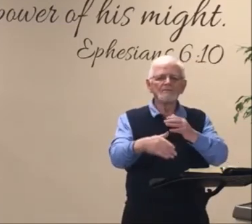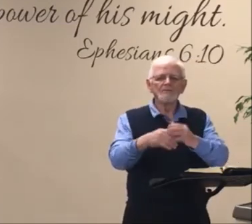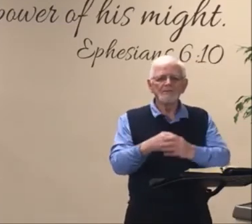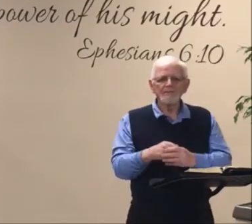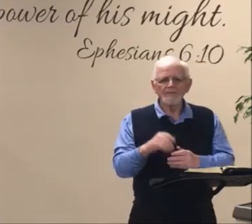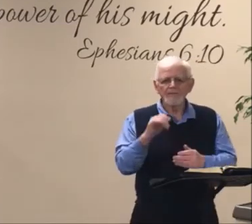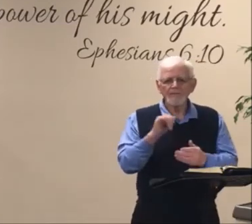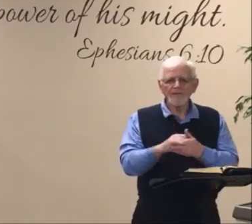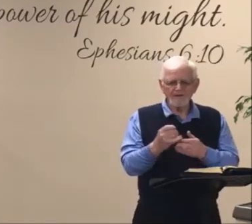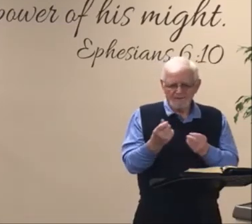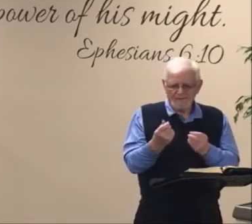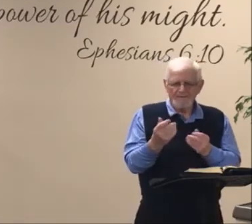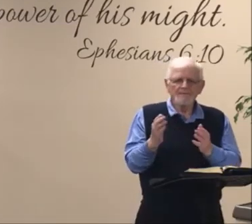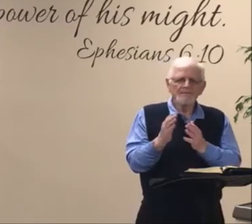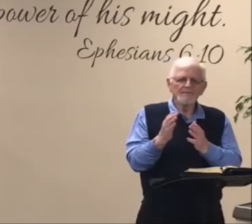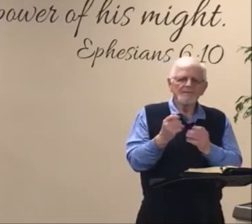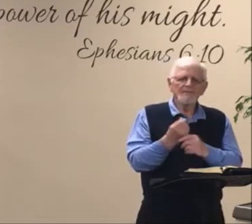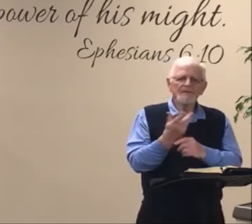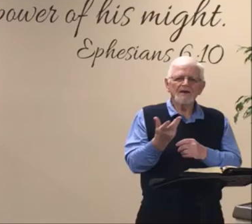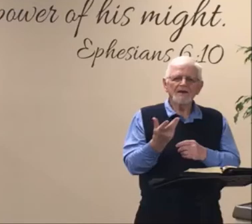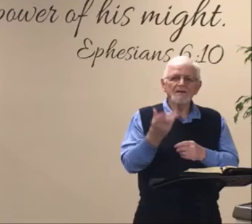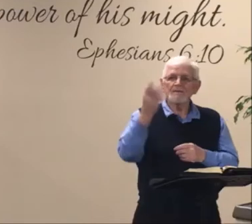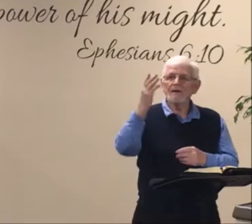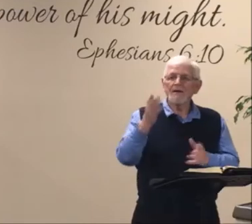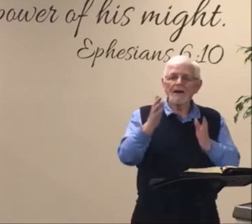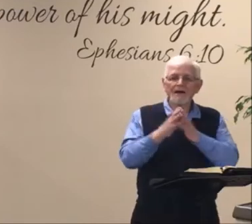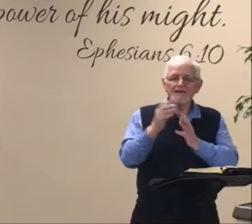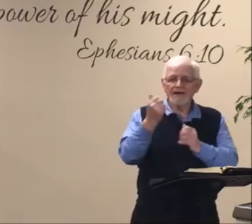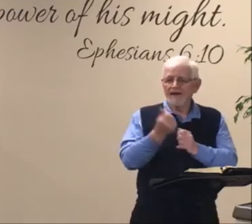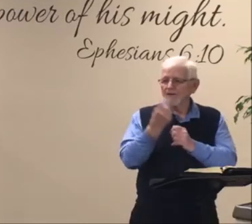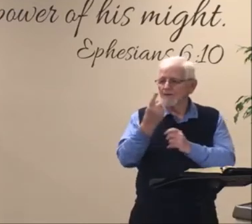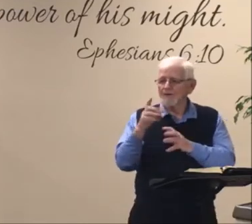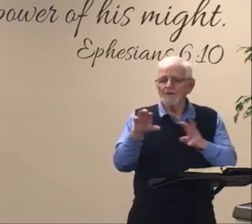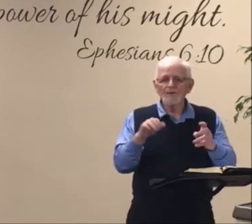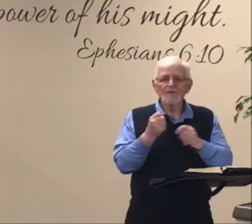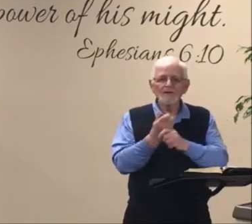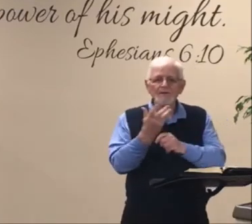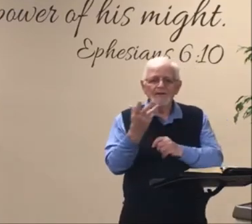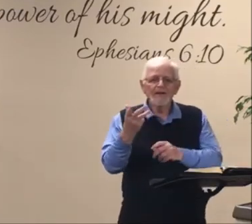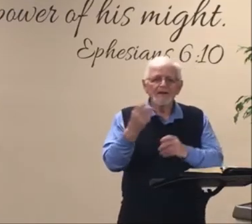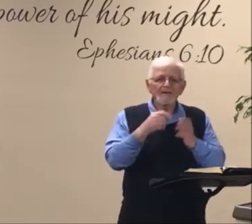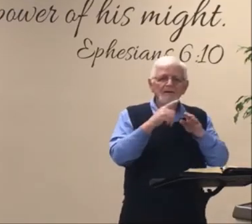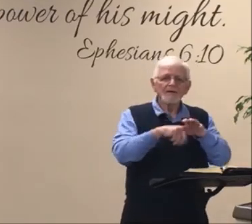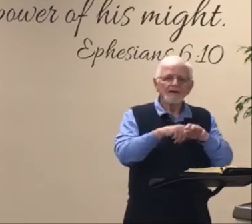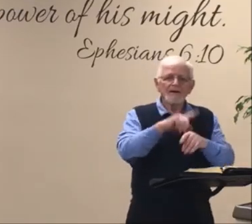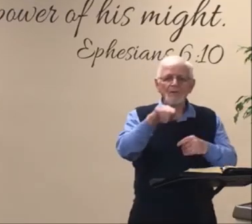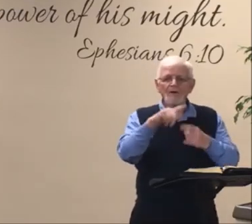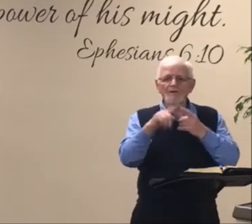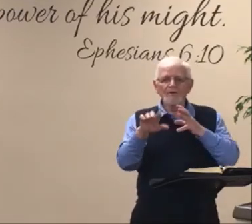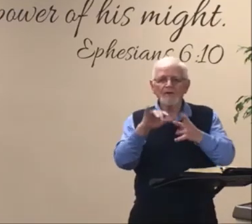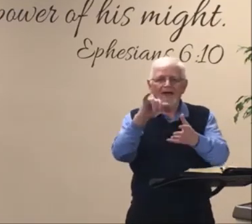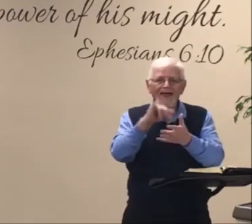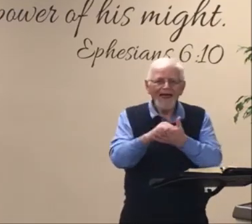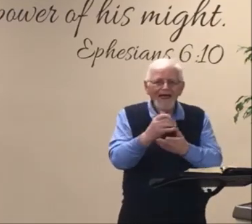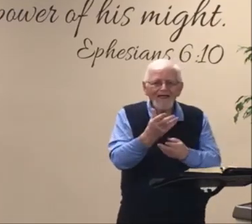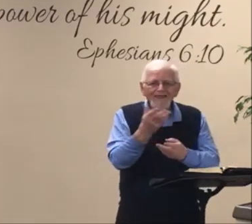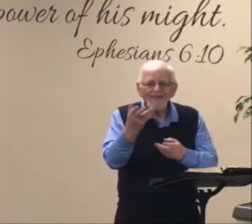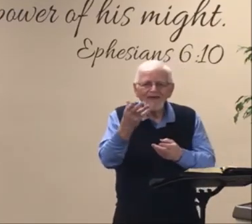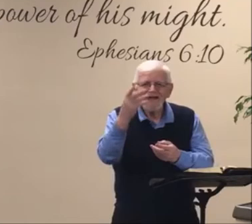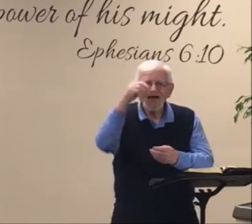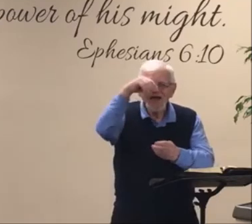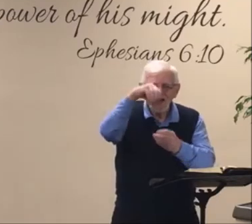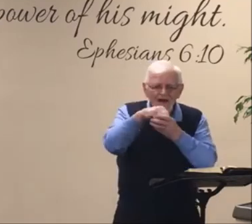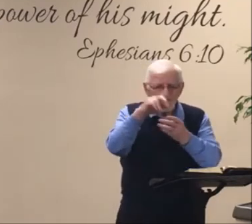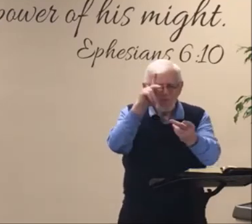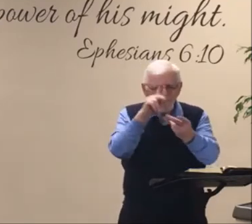that's just a tiny little simple thing. God asks everybody in this room to do things from time to time. When you do those things, you're in the